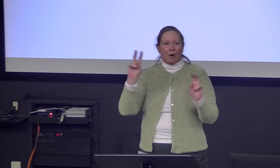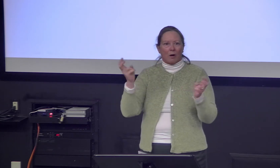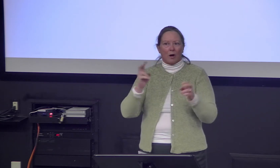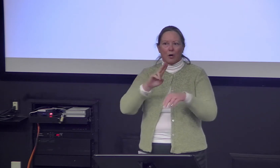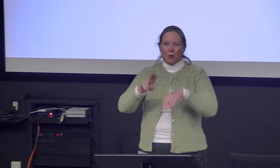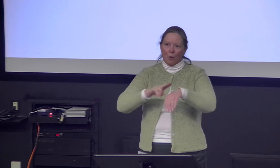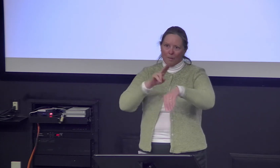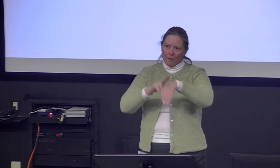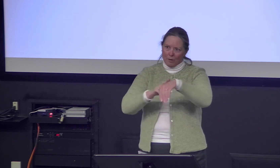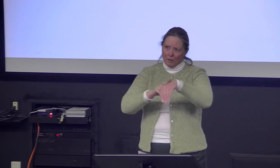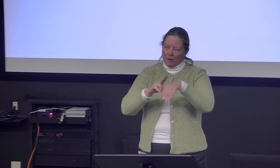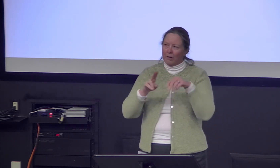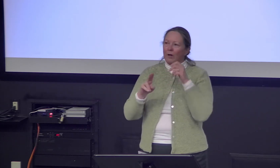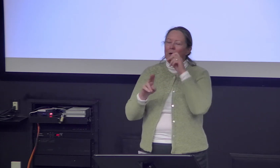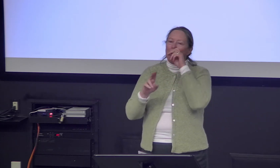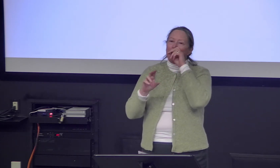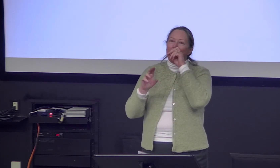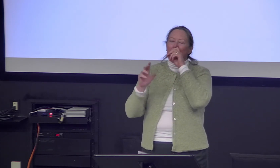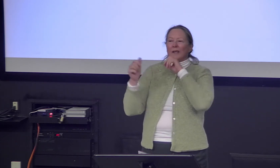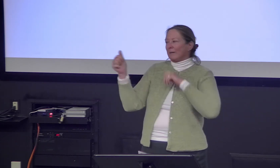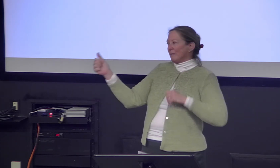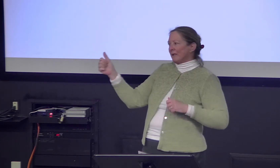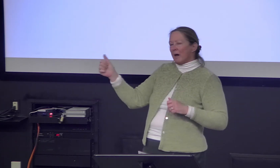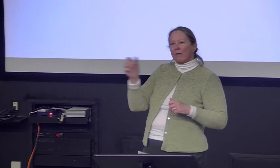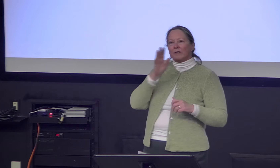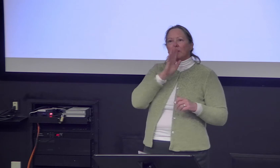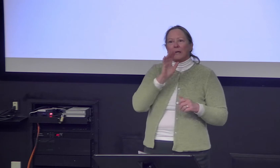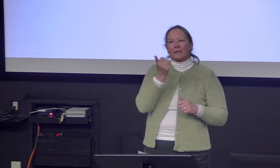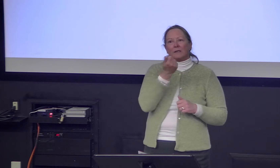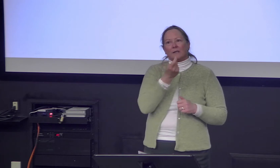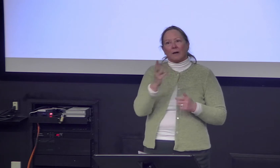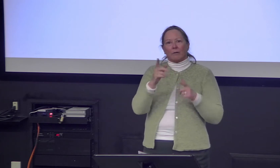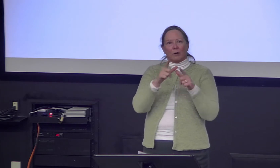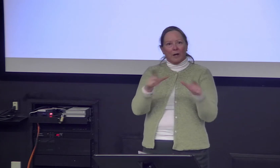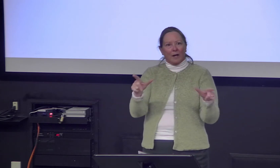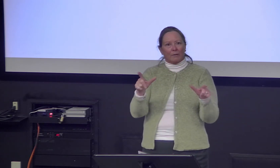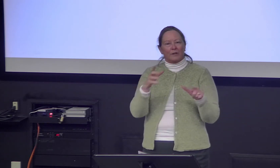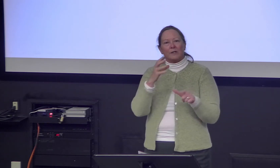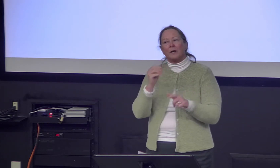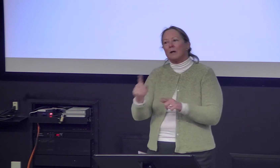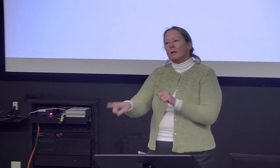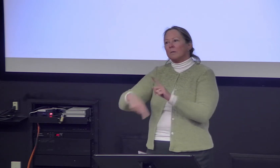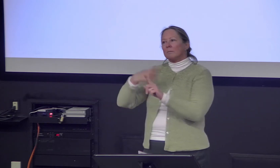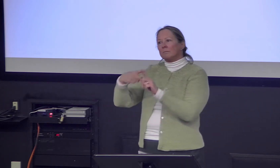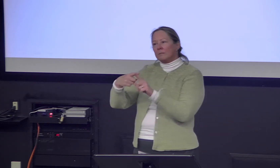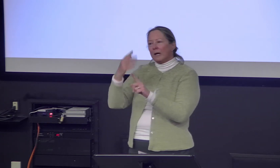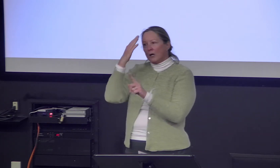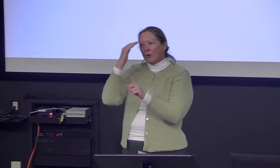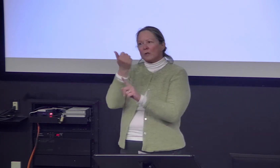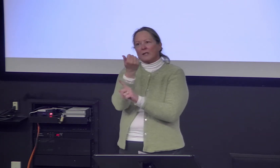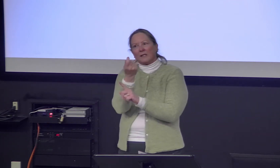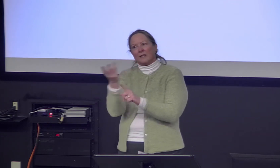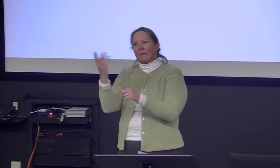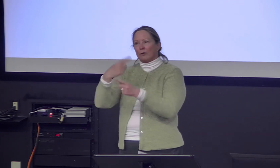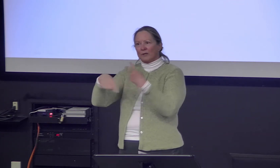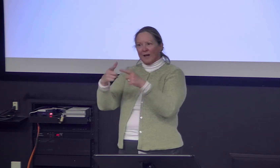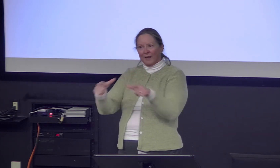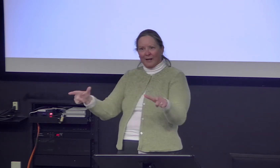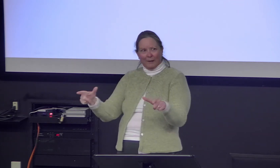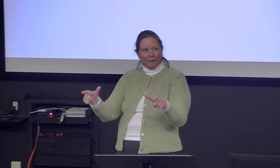of languages are normal. He speaks several different languages, and he also